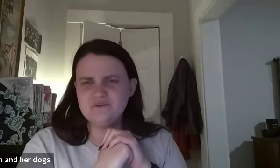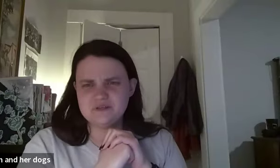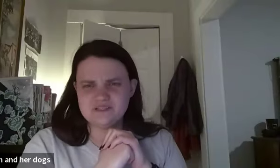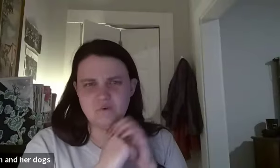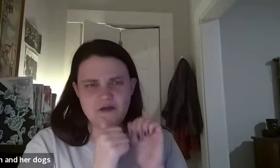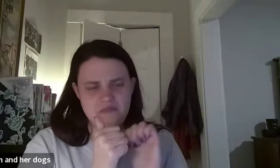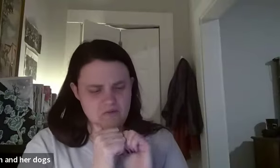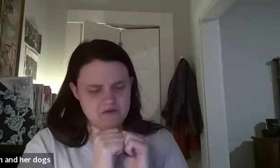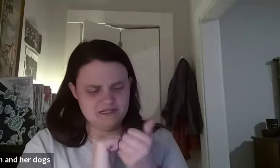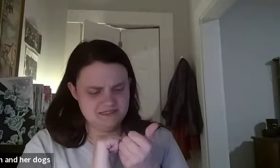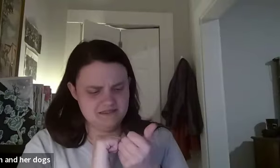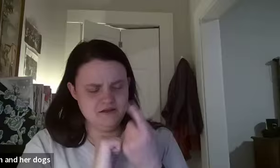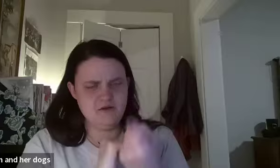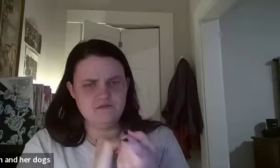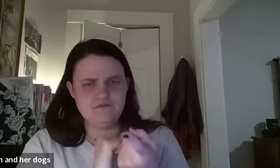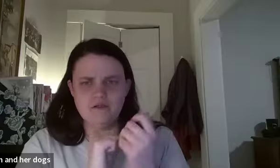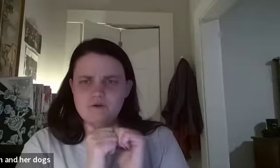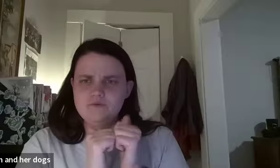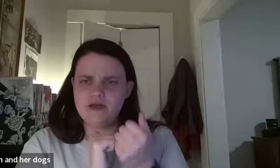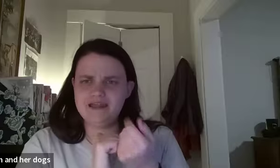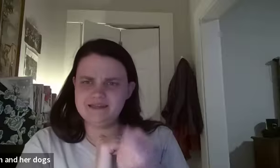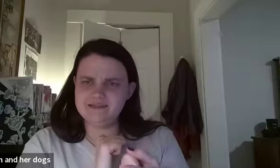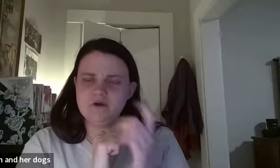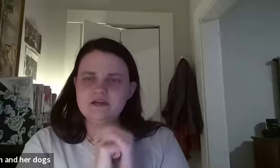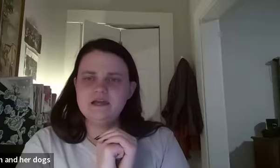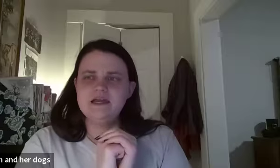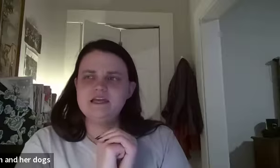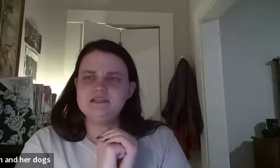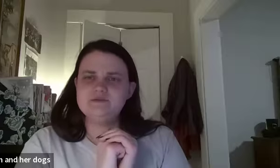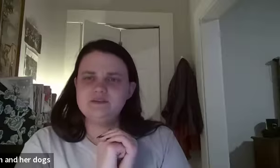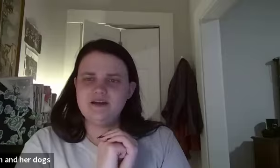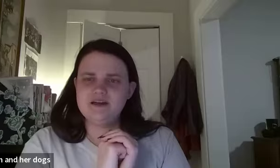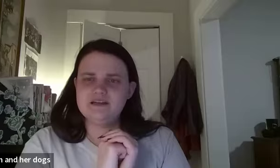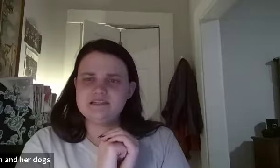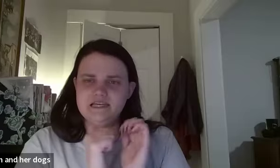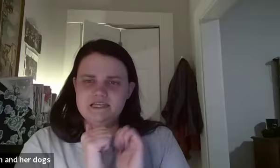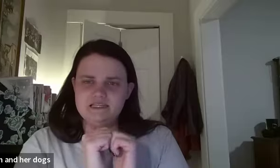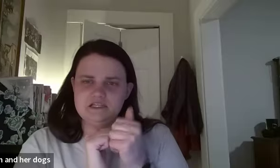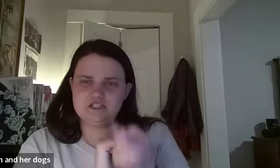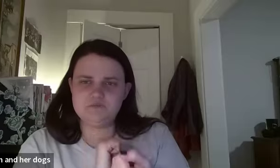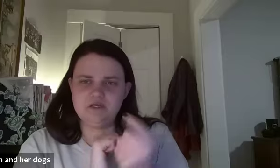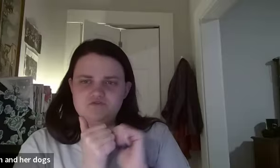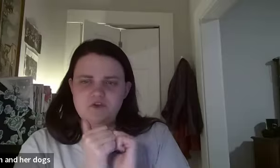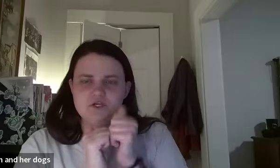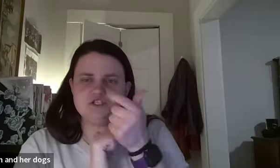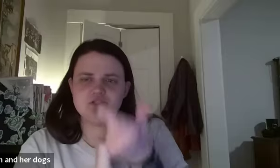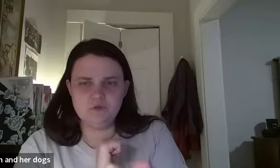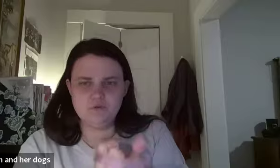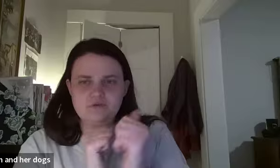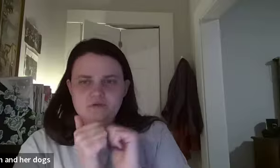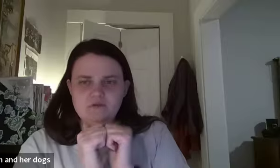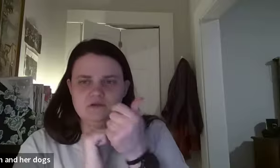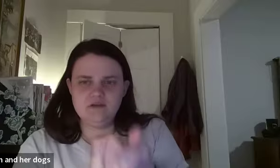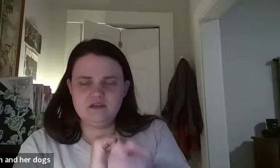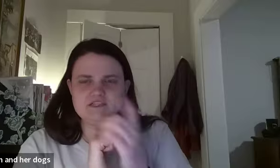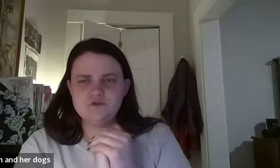the reason why that one doesn't follow that end one is because it's very smooth. Because if you